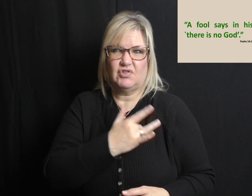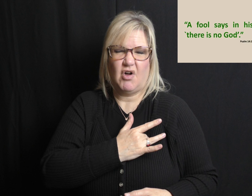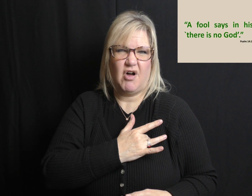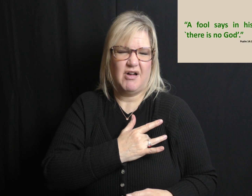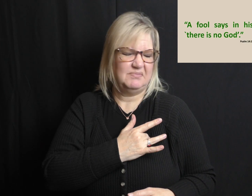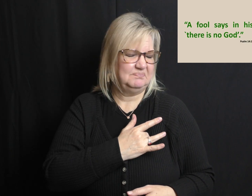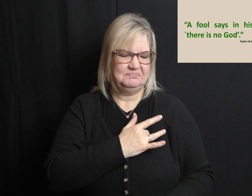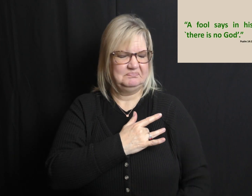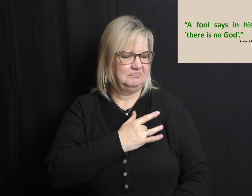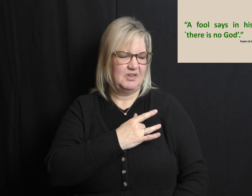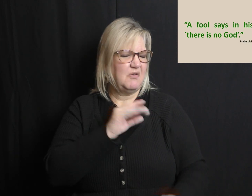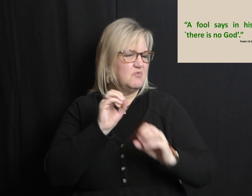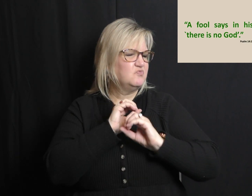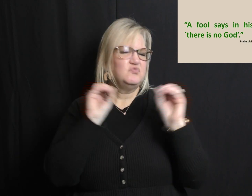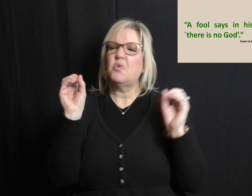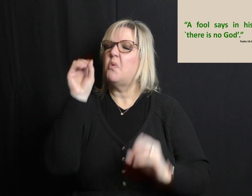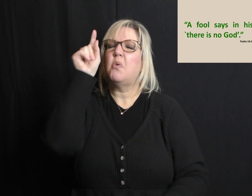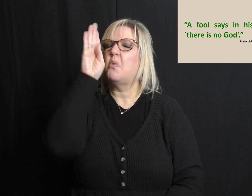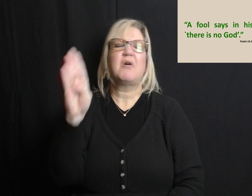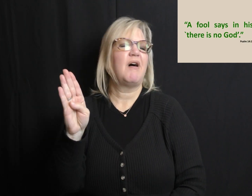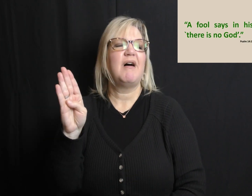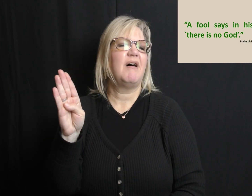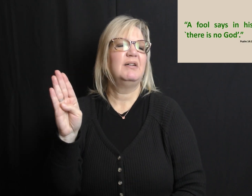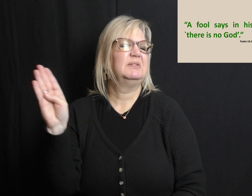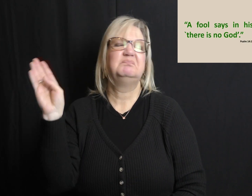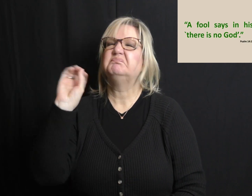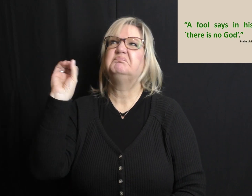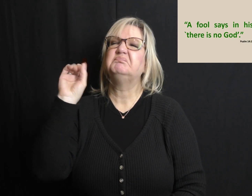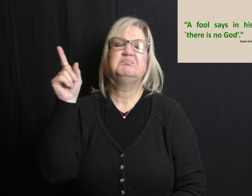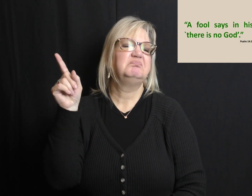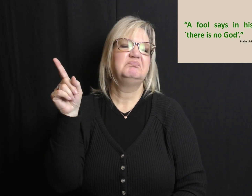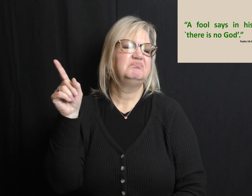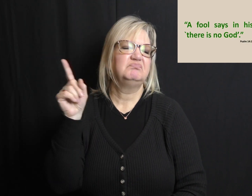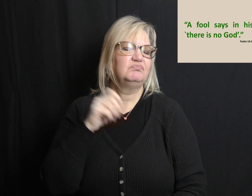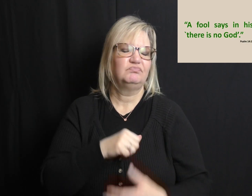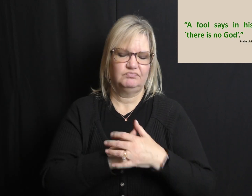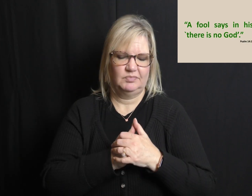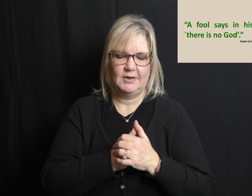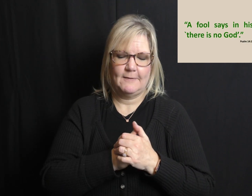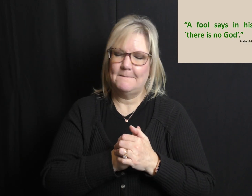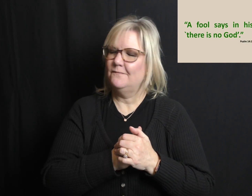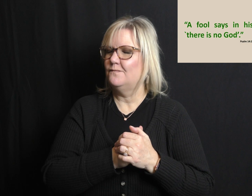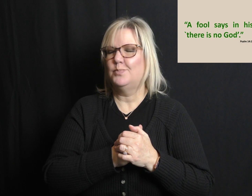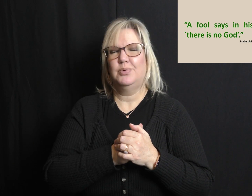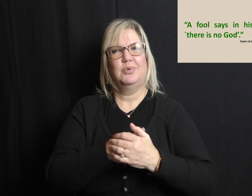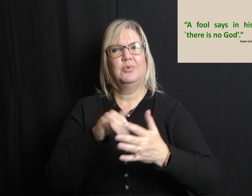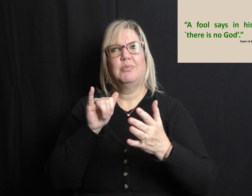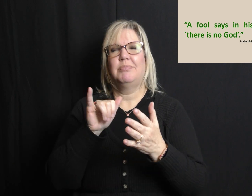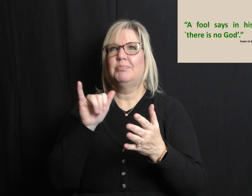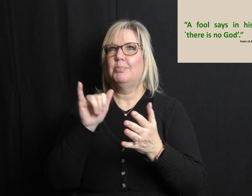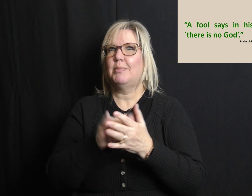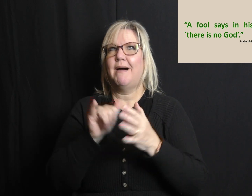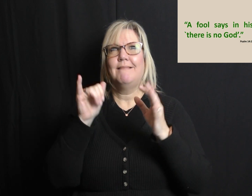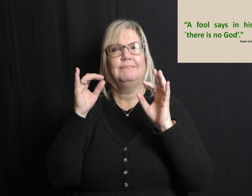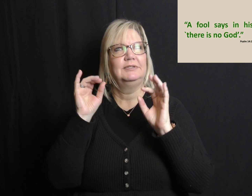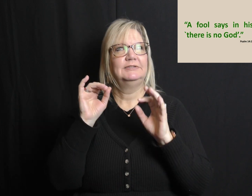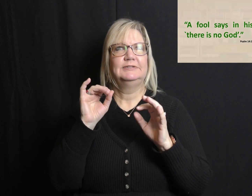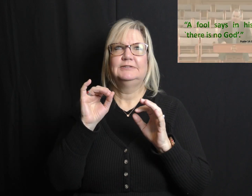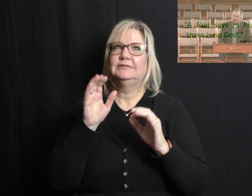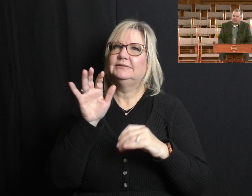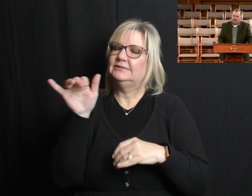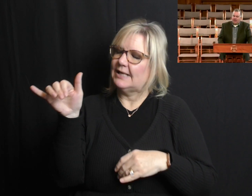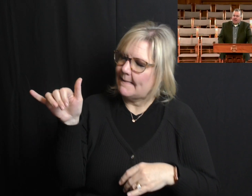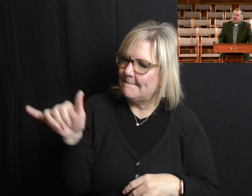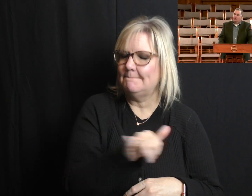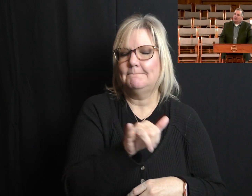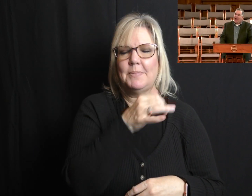there is no God." That is exactly how the farmer was acting and